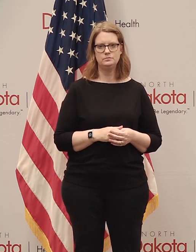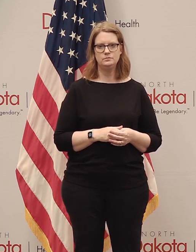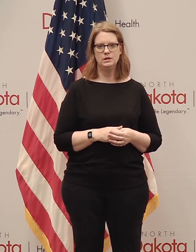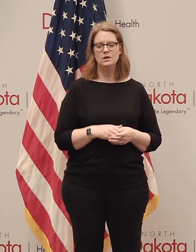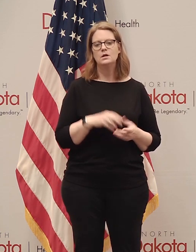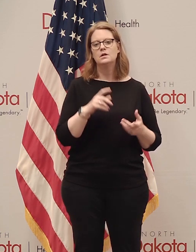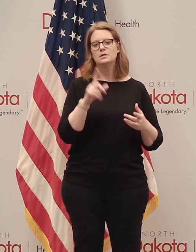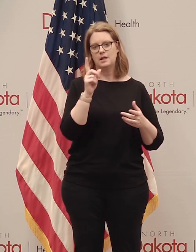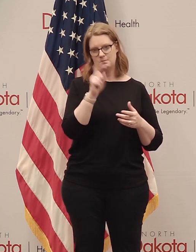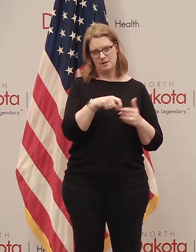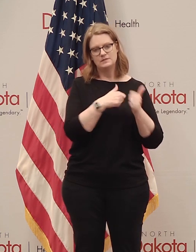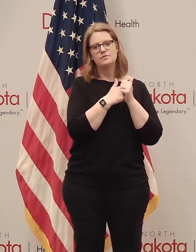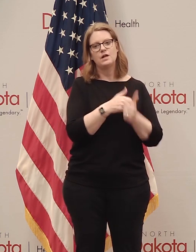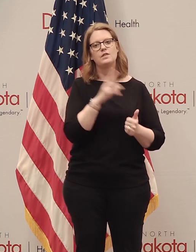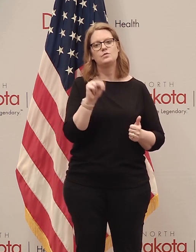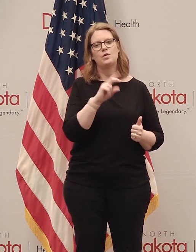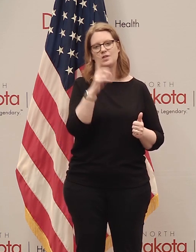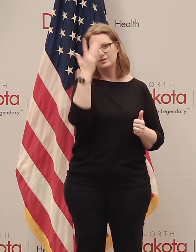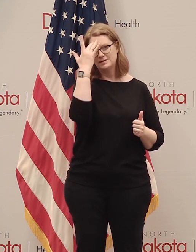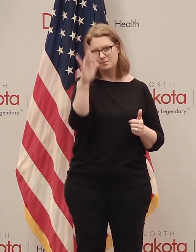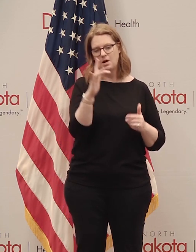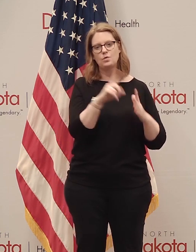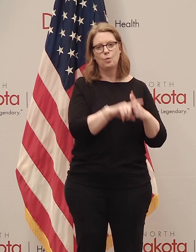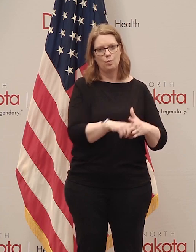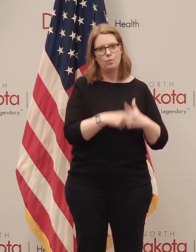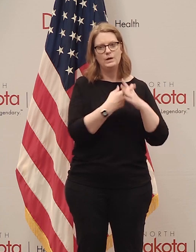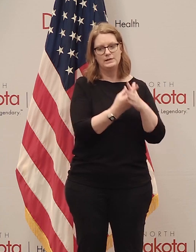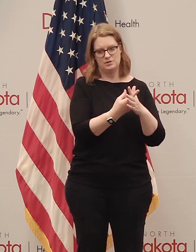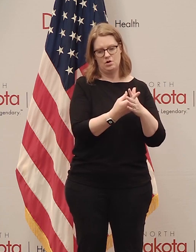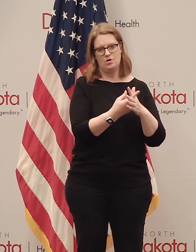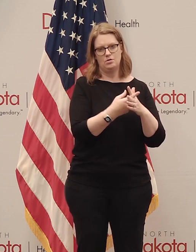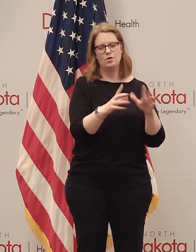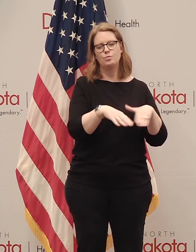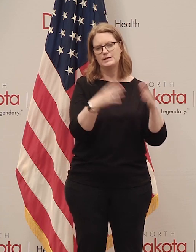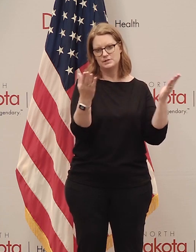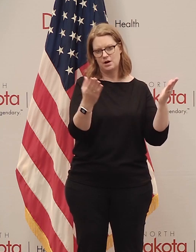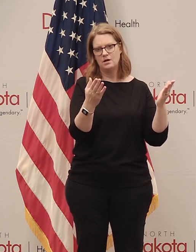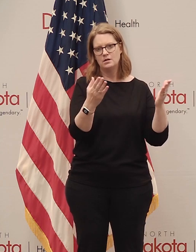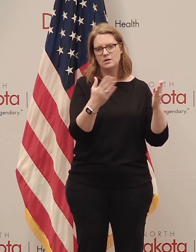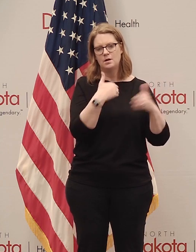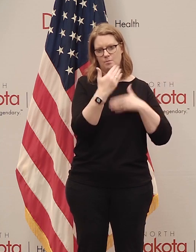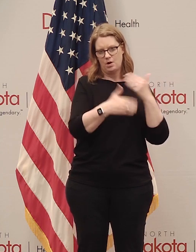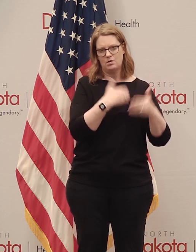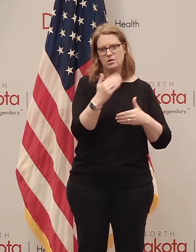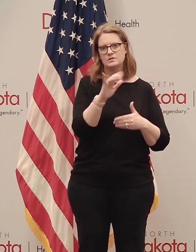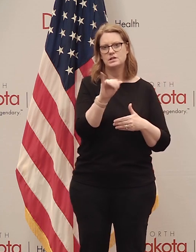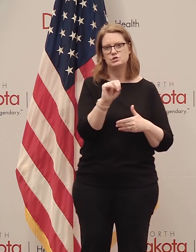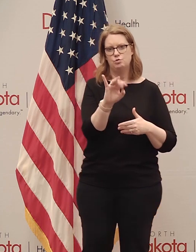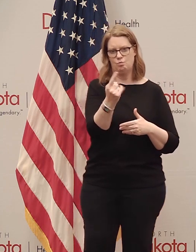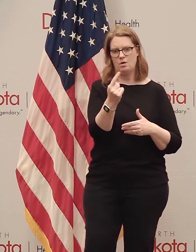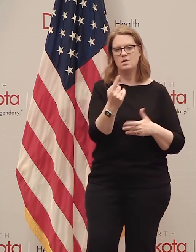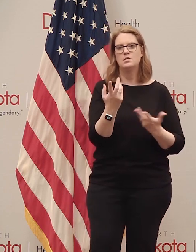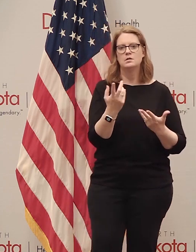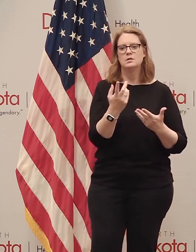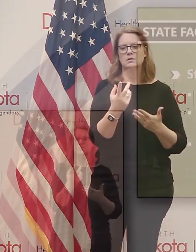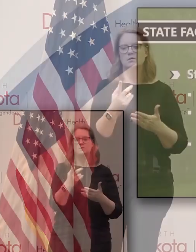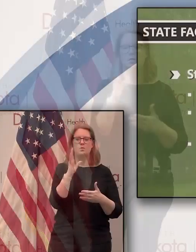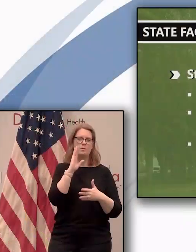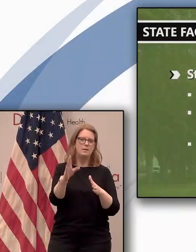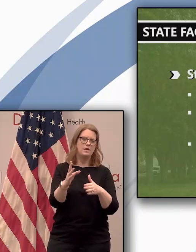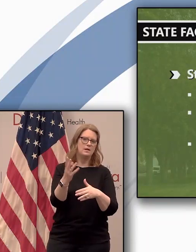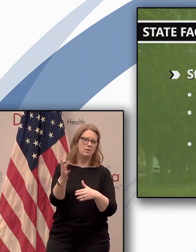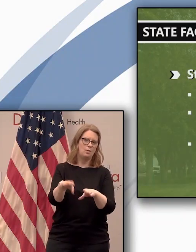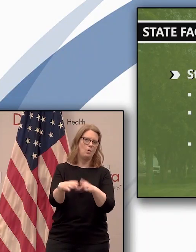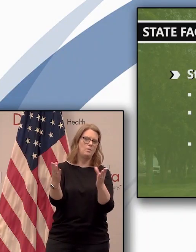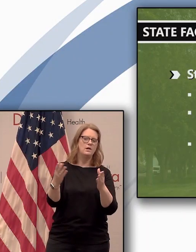the North Dakota Smart Restart state facility protocols effective on June 1, so that's a week from Monday when they'll be reopening. There was a question